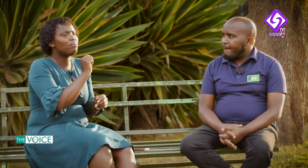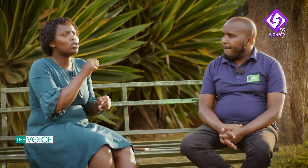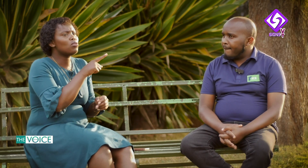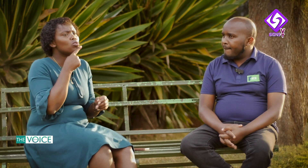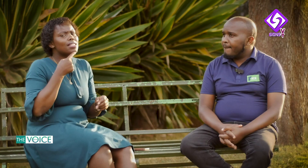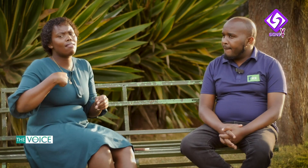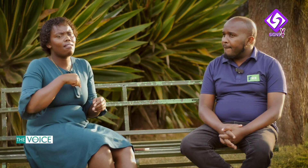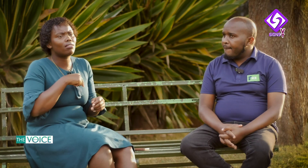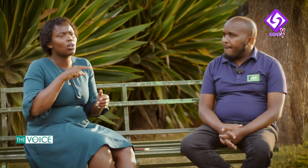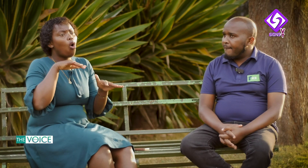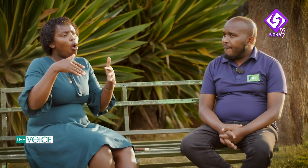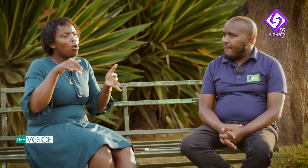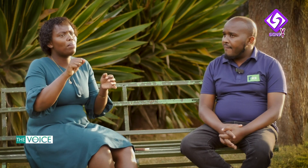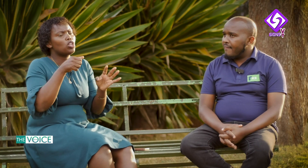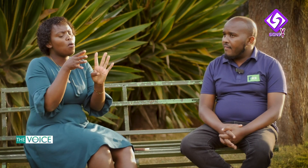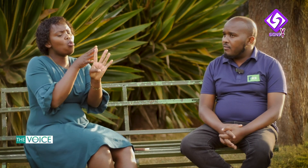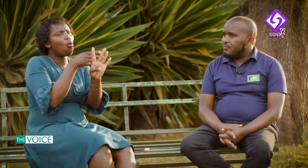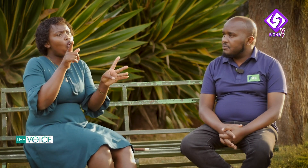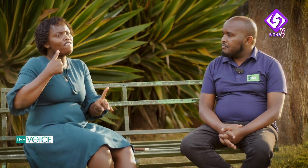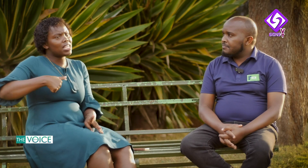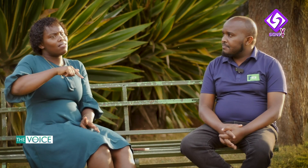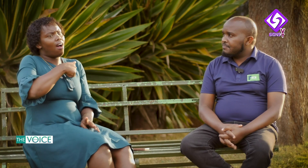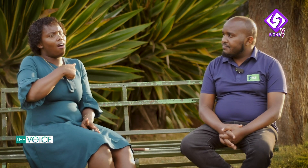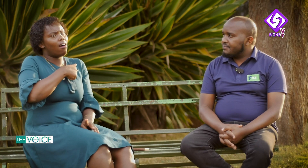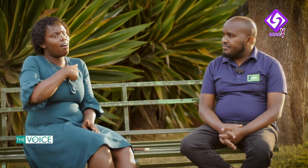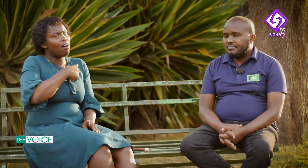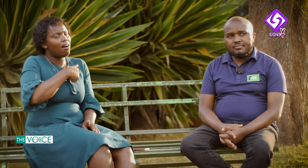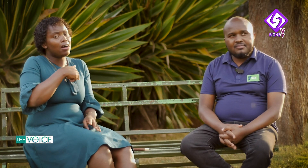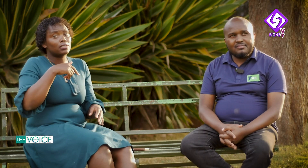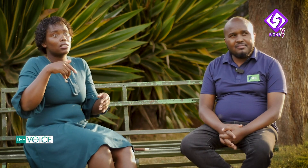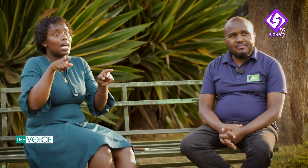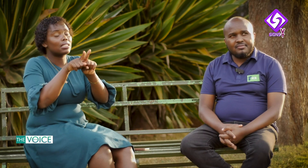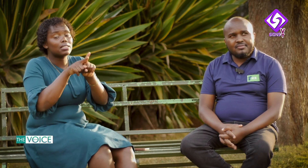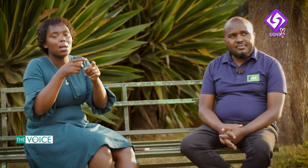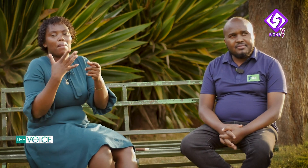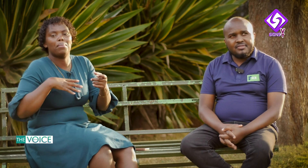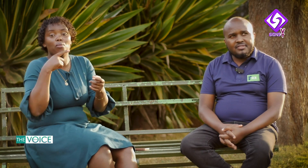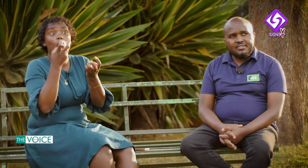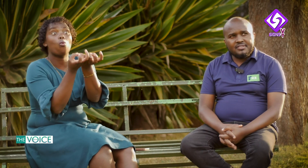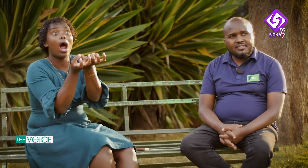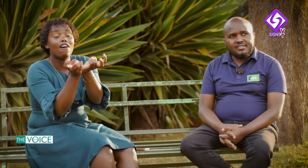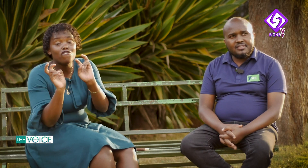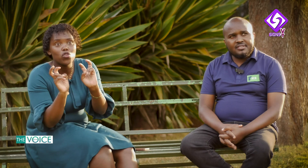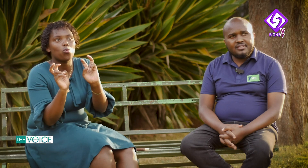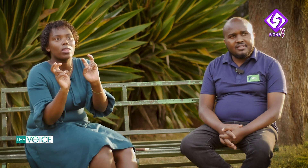as you had, you're welcome. So can you tell our viewers what makes